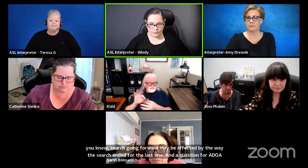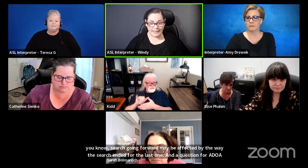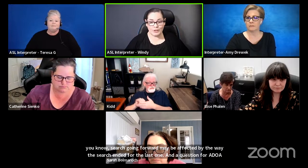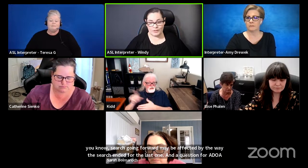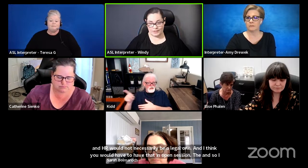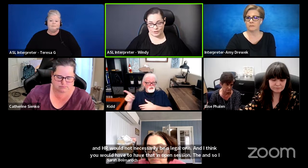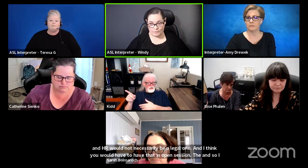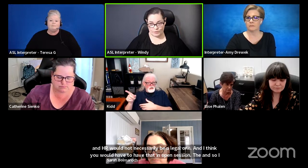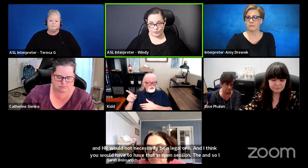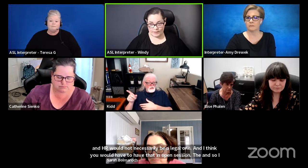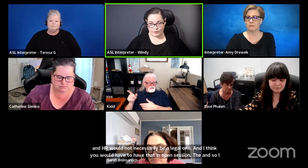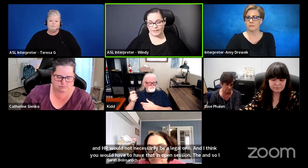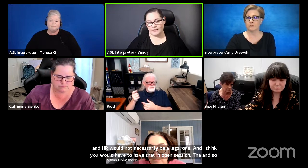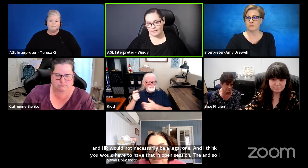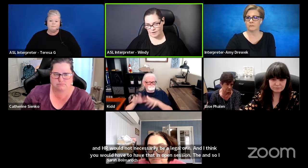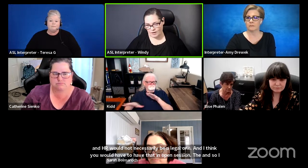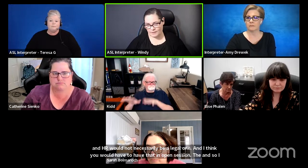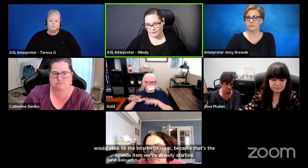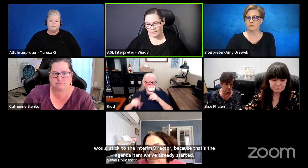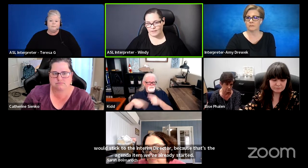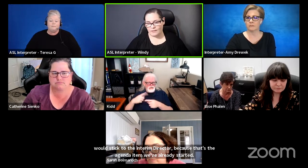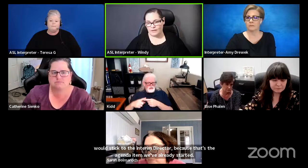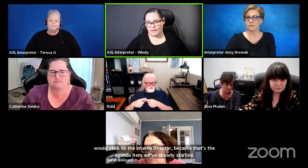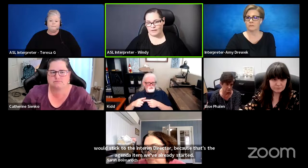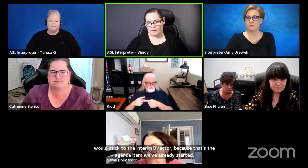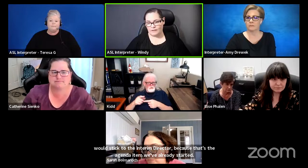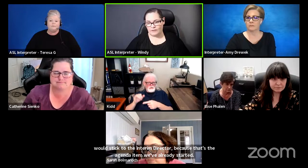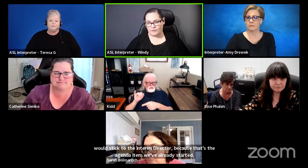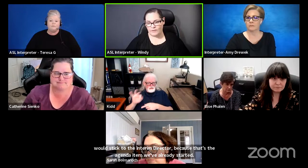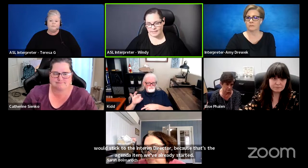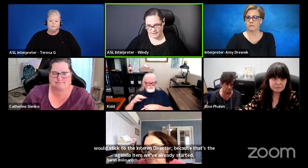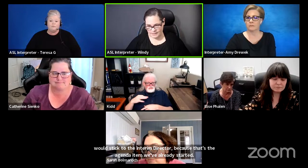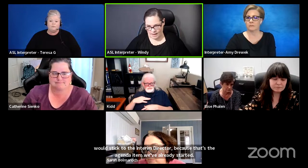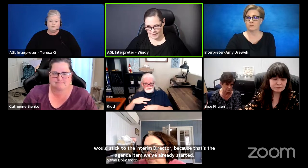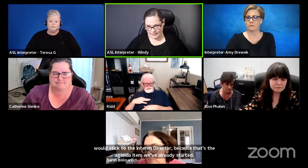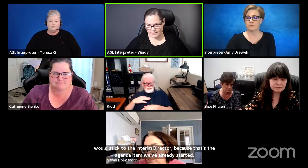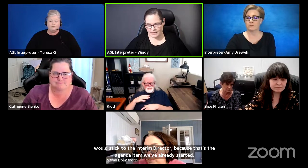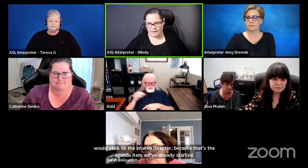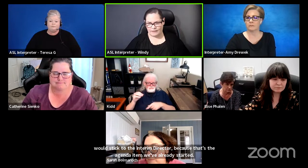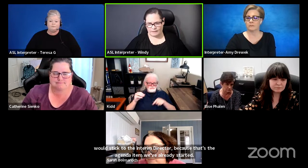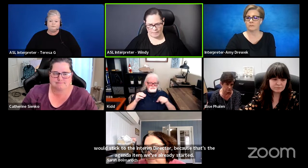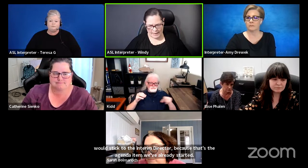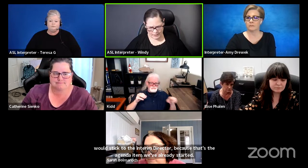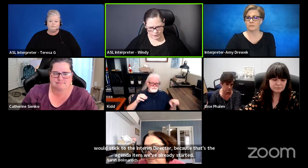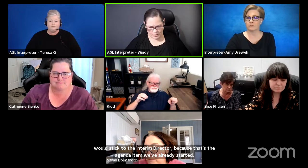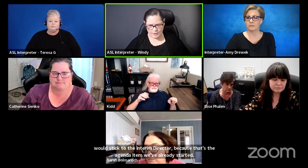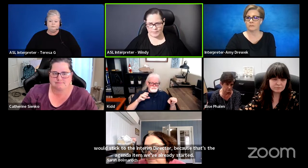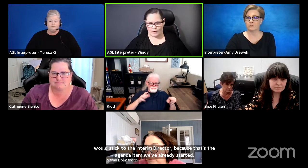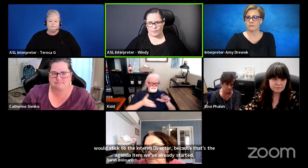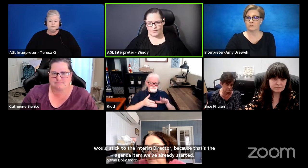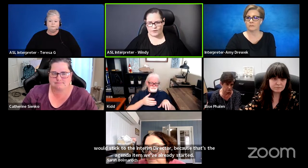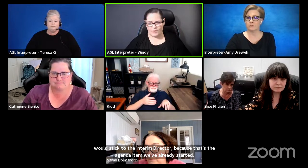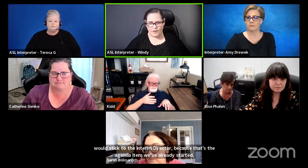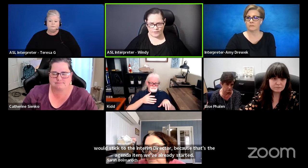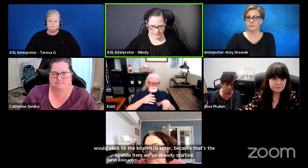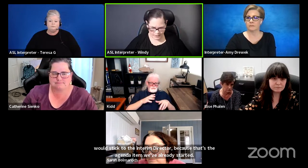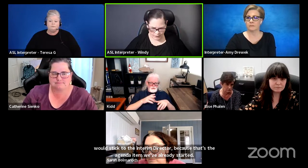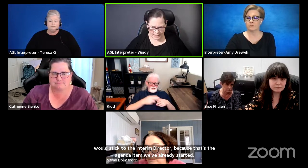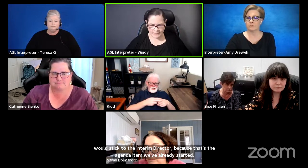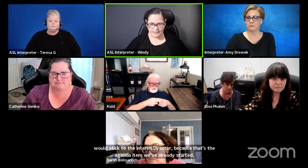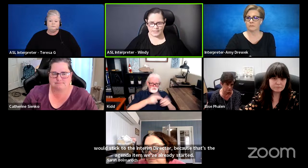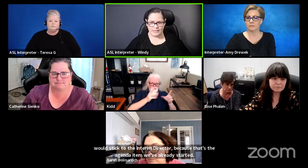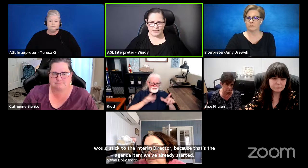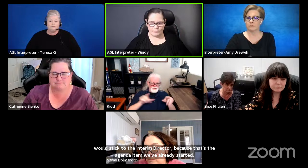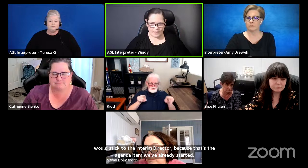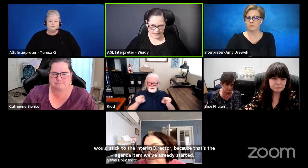arose related to the interim director because of Carmen Smith's comments and my concerns about whether there's